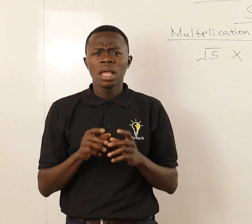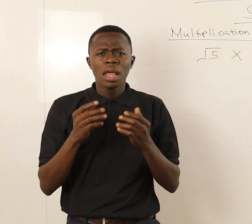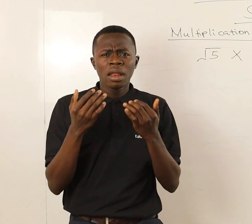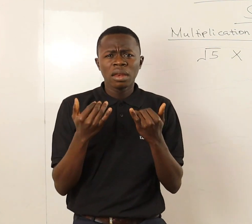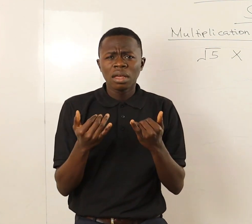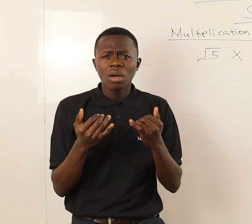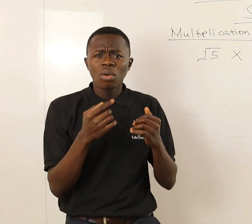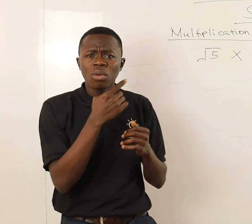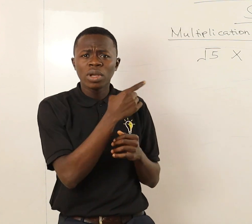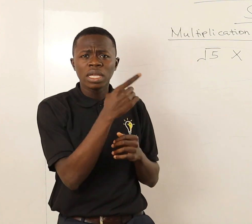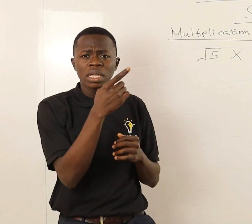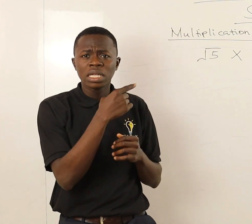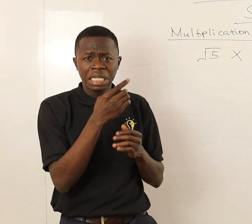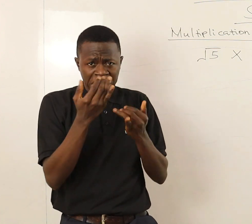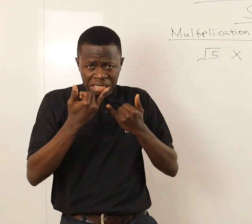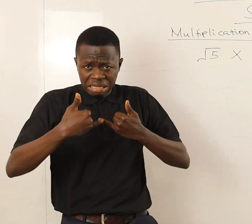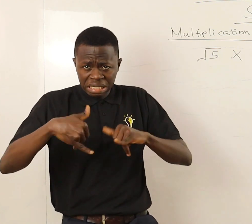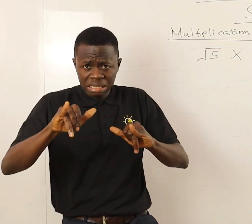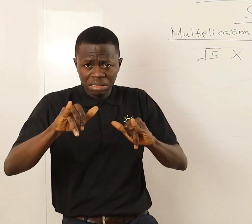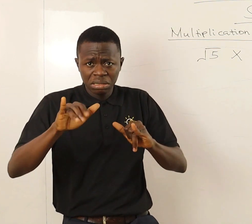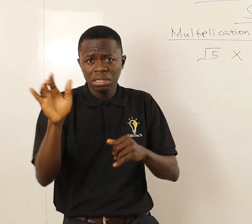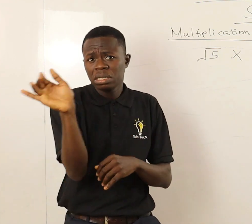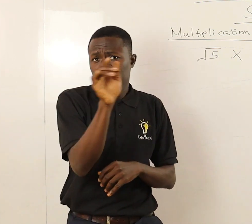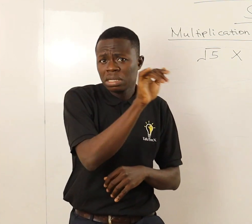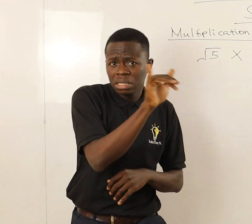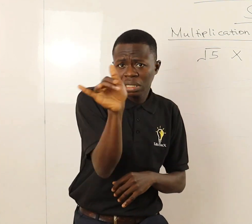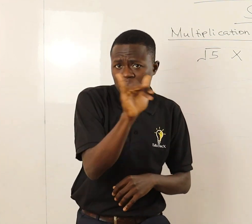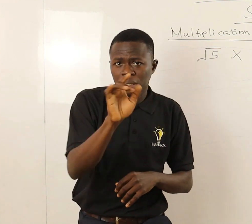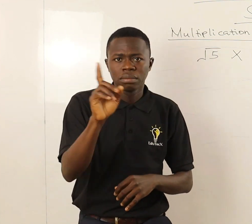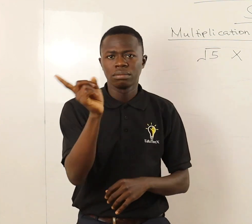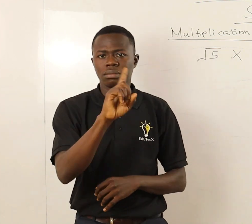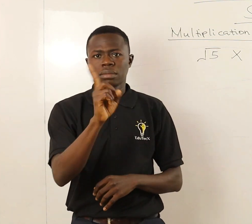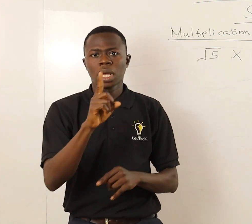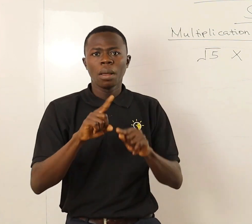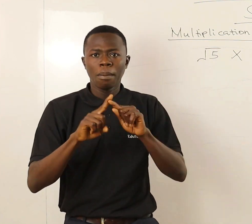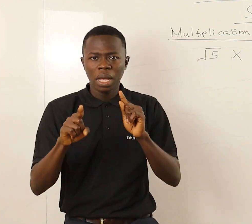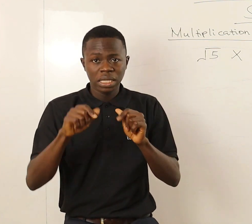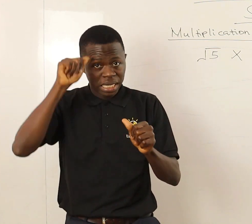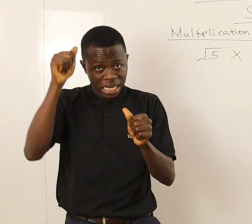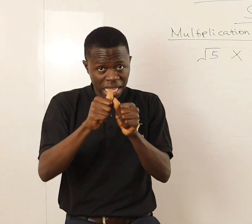still, the numbers are not the same. But you remember that for